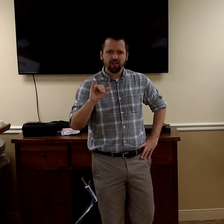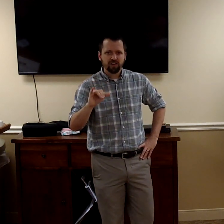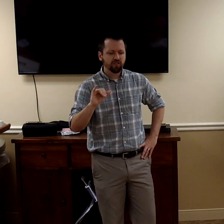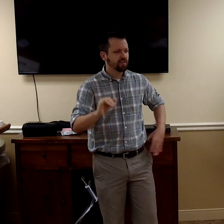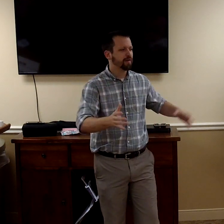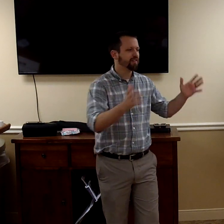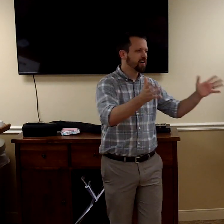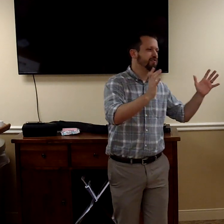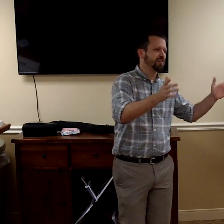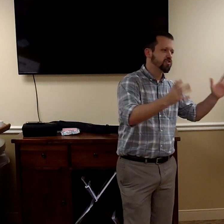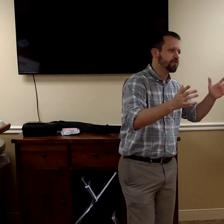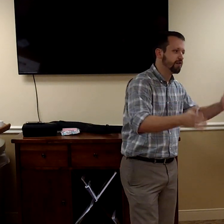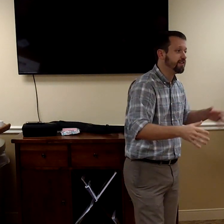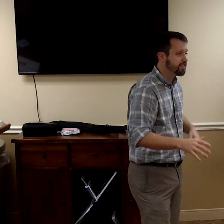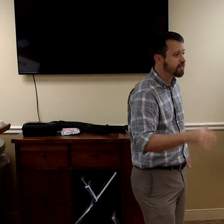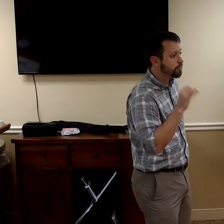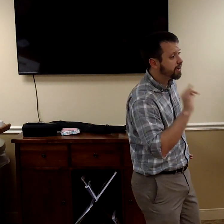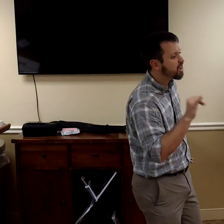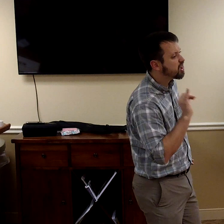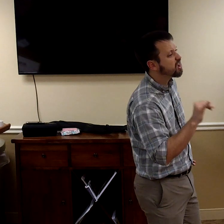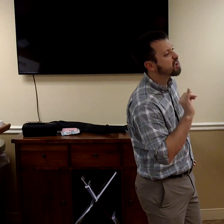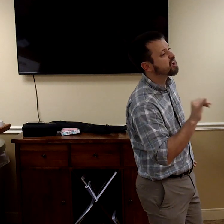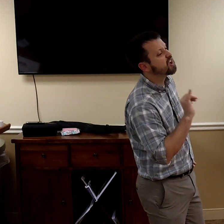So say I'm having a conversation over here with Ethan. I'm like,